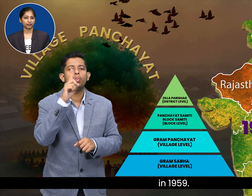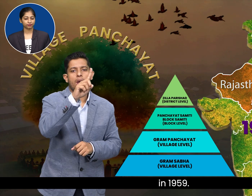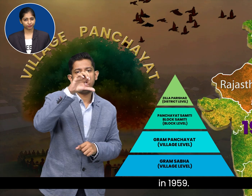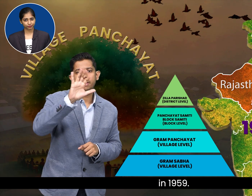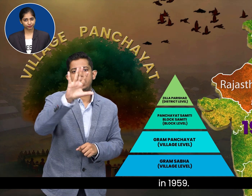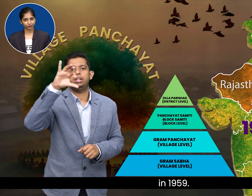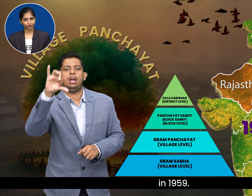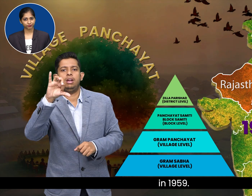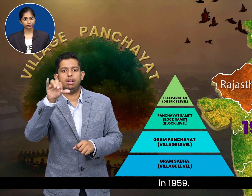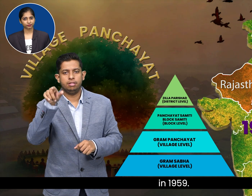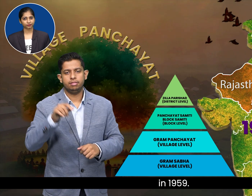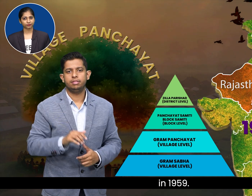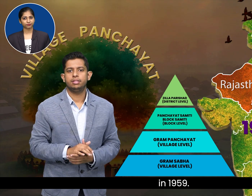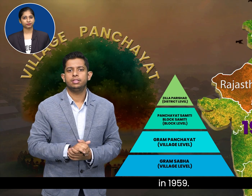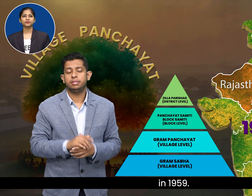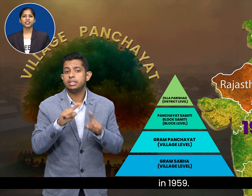1959.